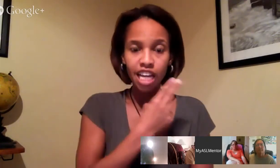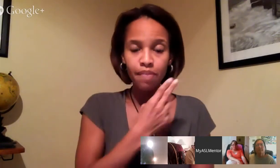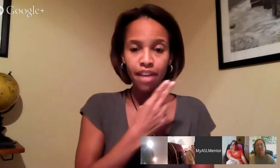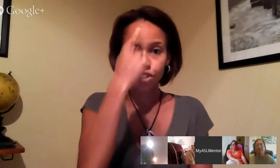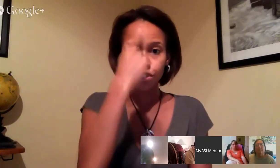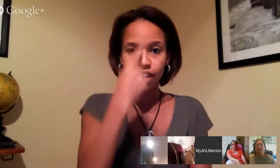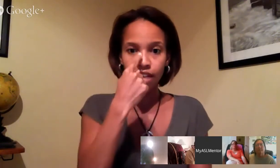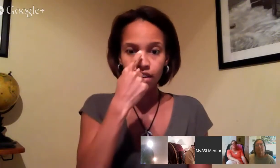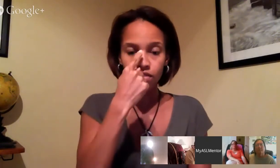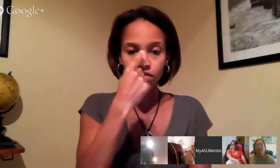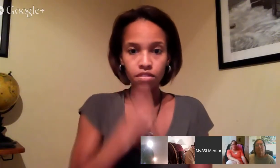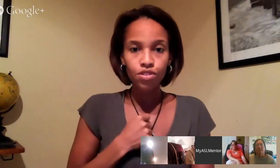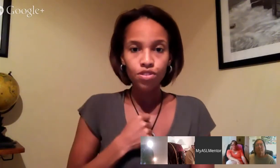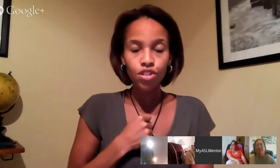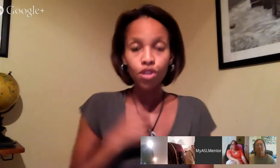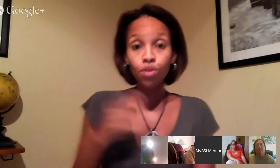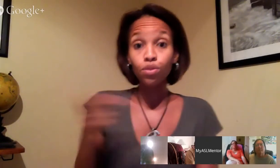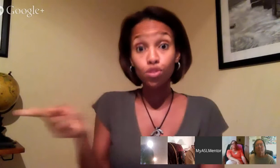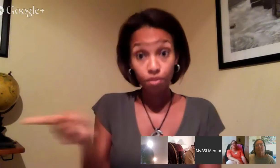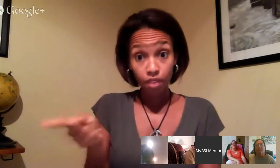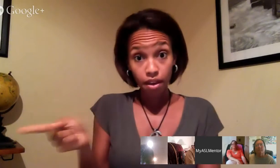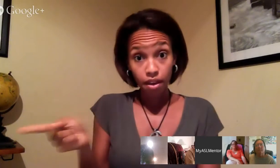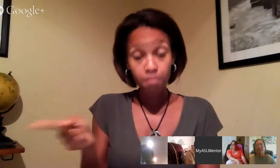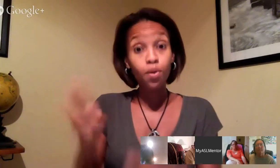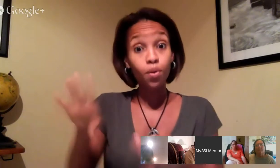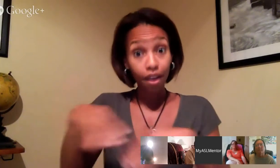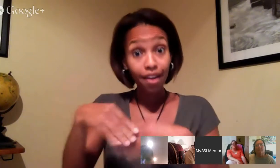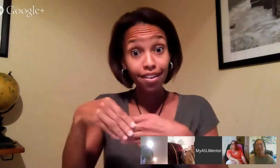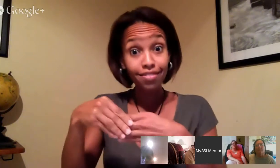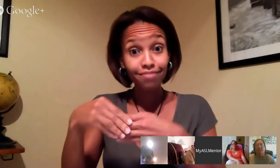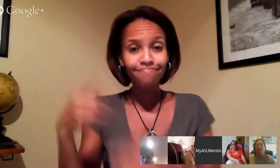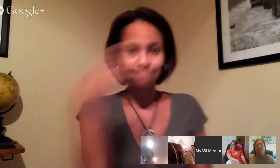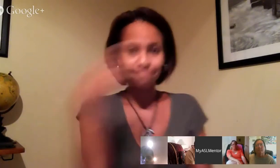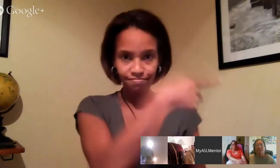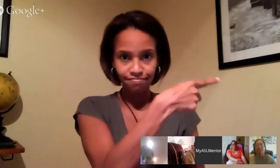see how my eyebrows are down now? So,